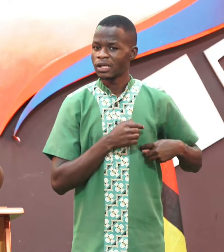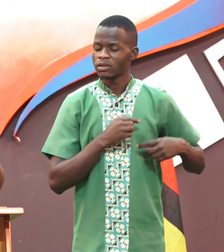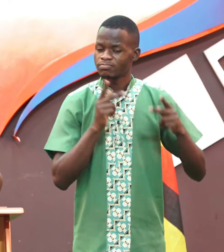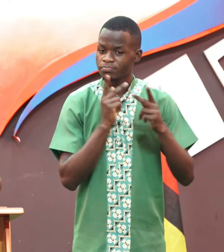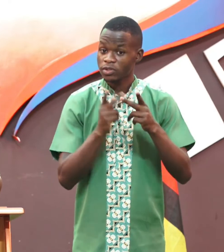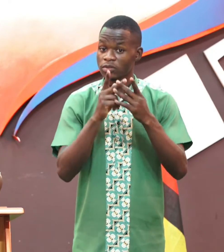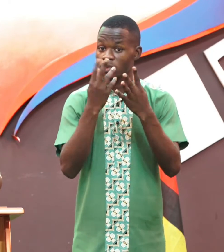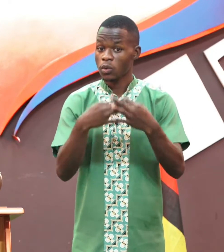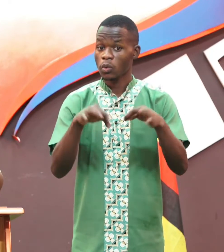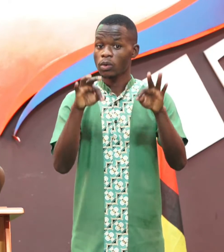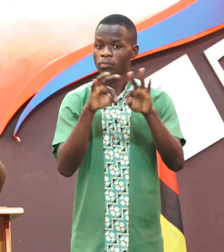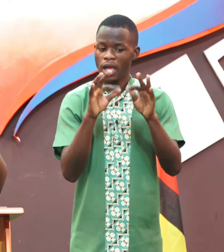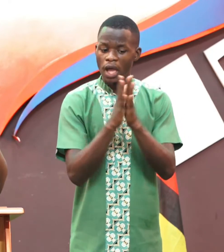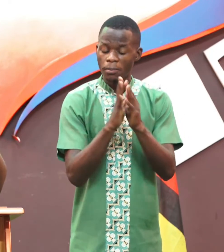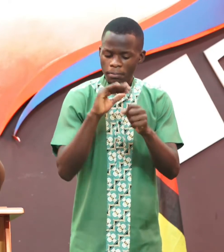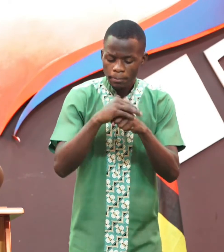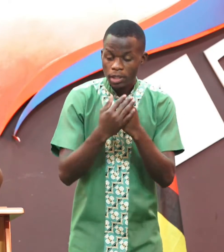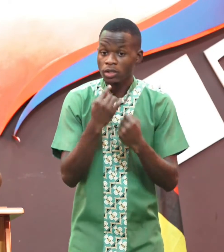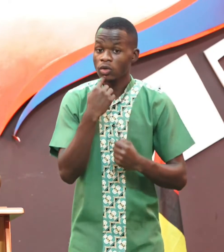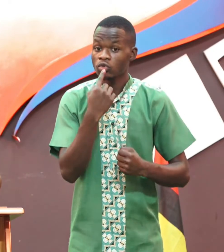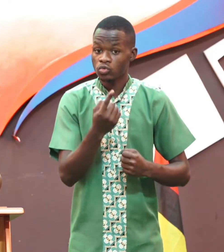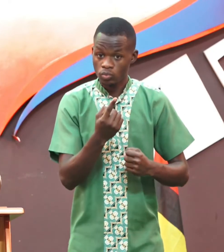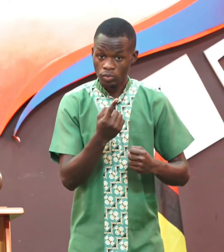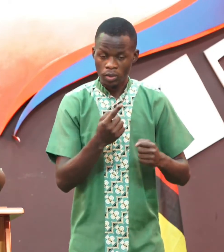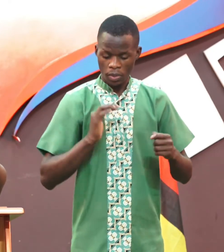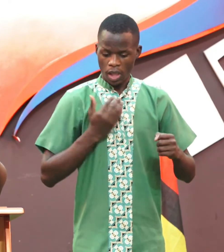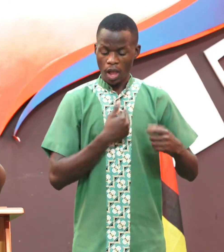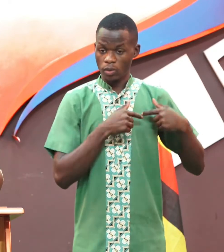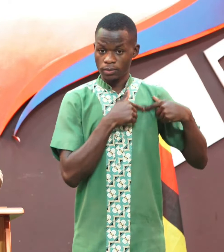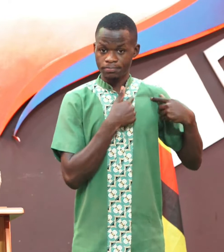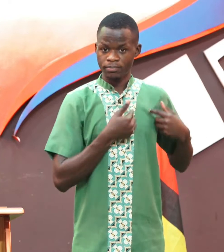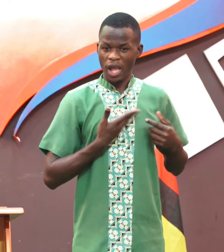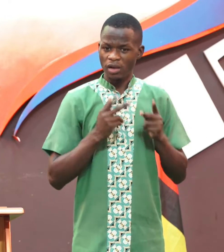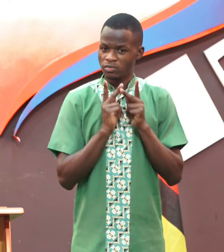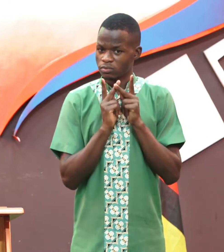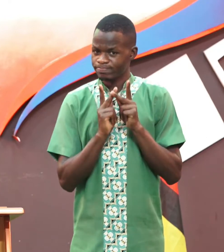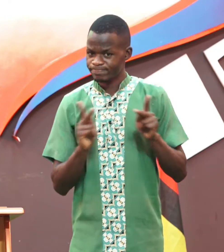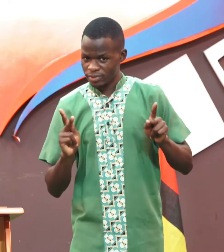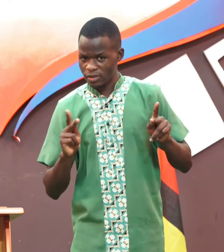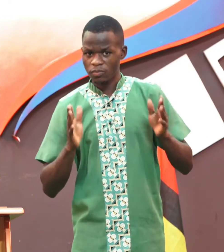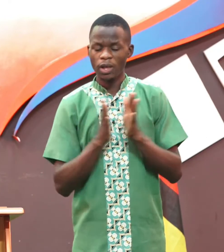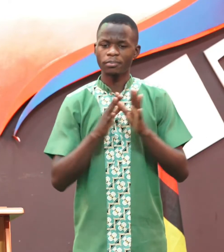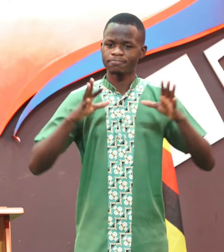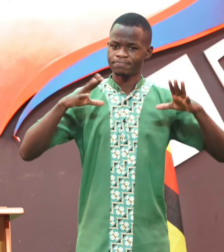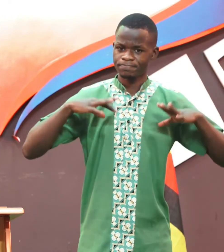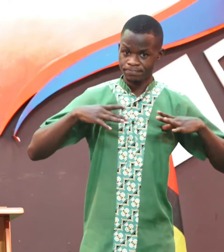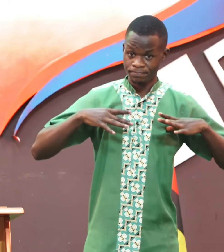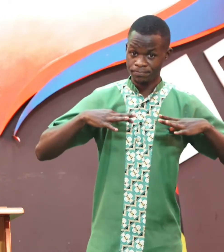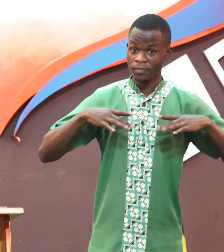gyaffe gitereera. Emitima gyaffe gibeeramu ekiwummulo, gibeeramu emirembe. Yakobo agambye mu lunyiriri